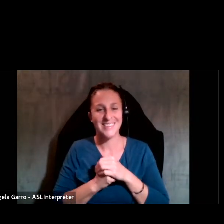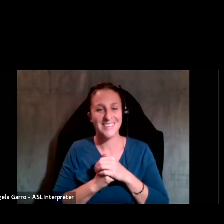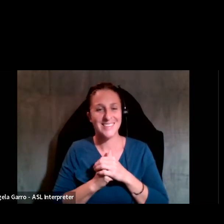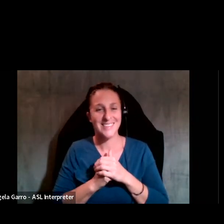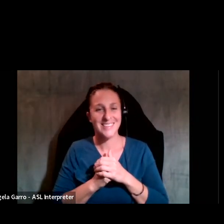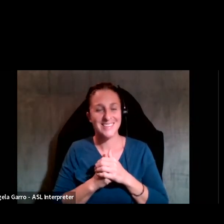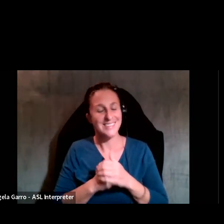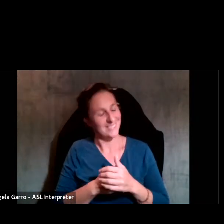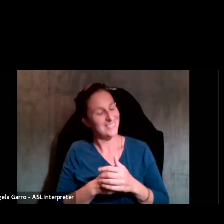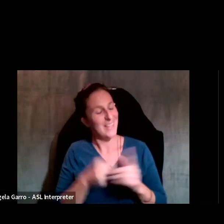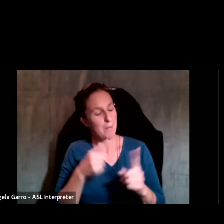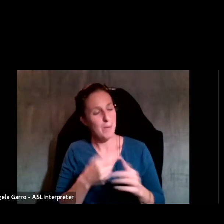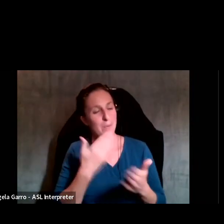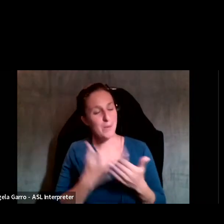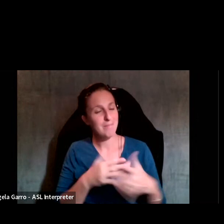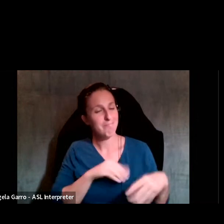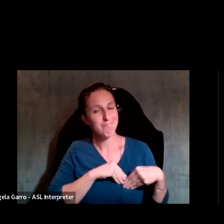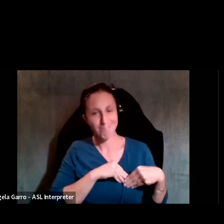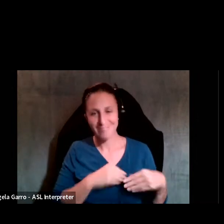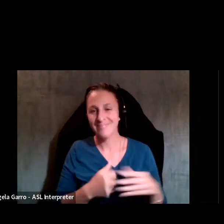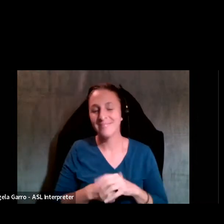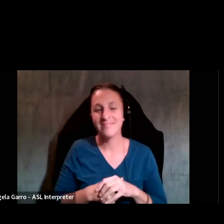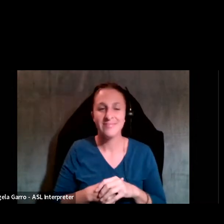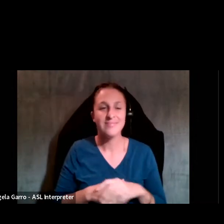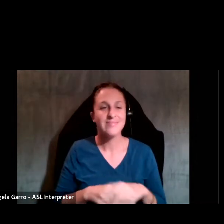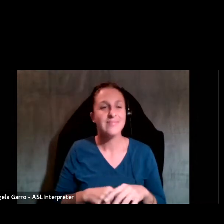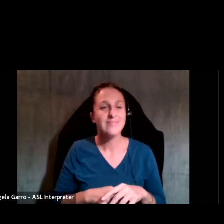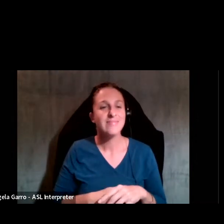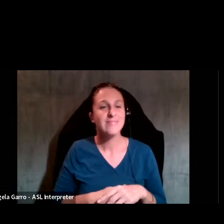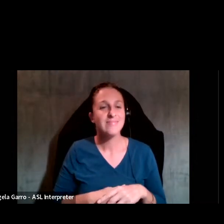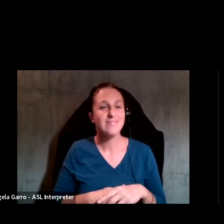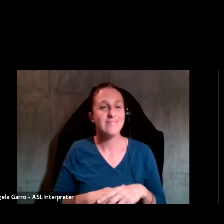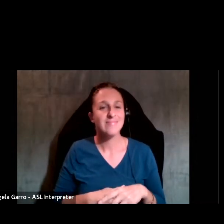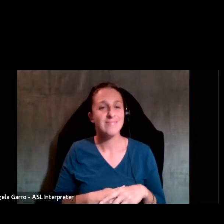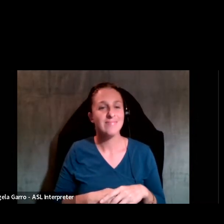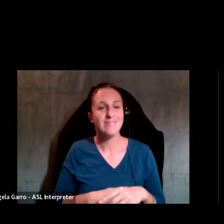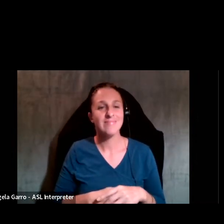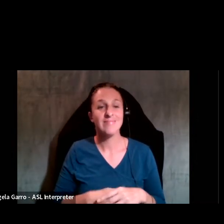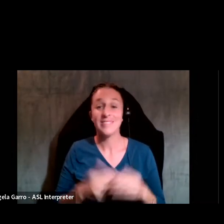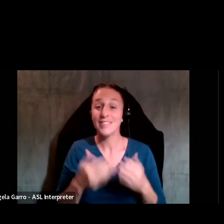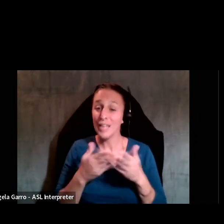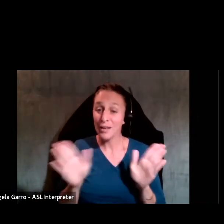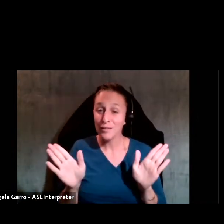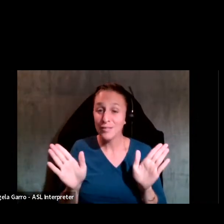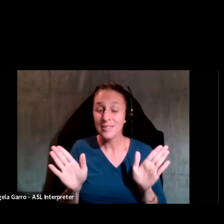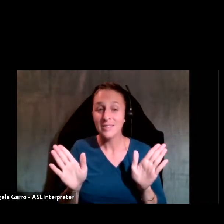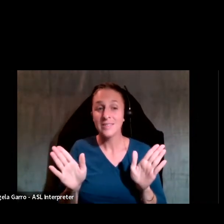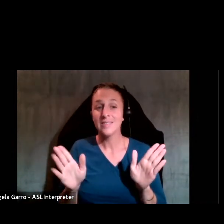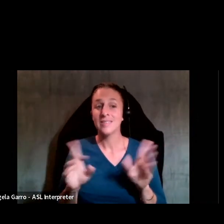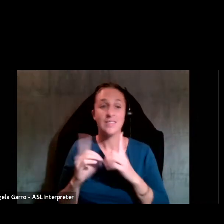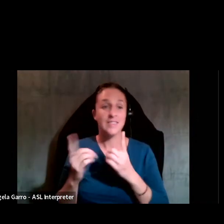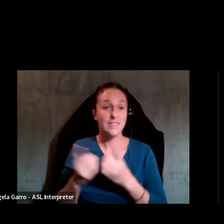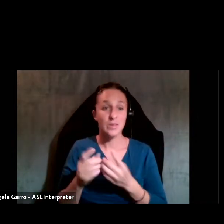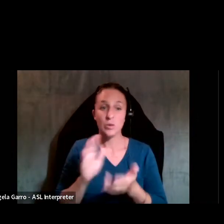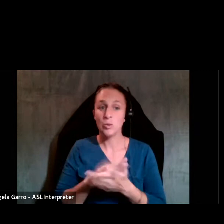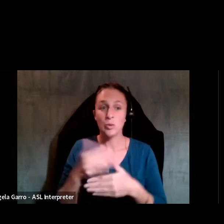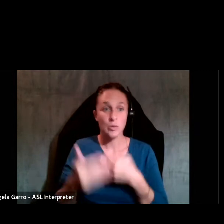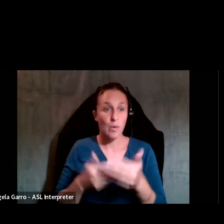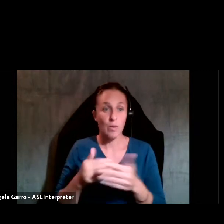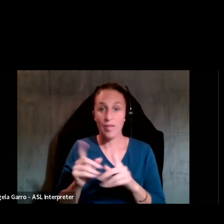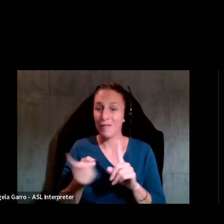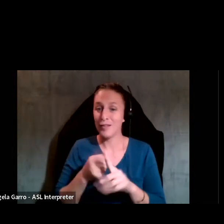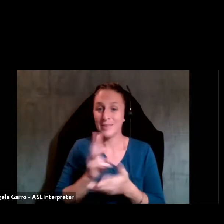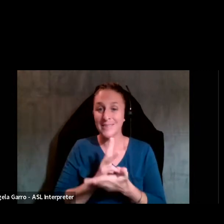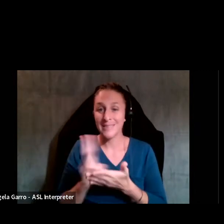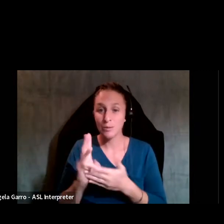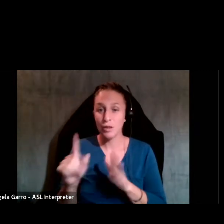Point well taken. I mean, generally across the district, I mean, school is going. The first